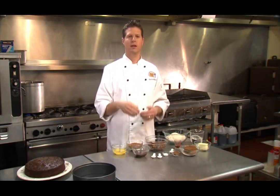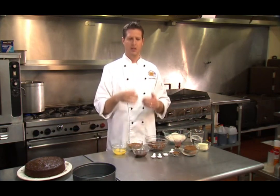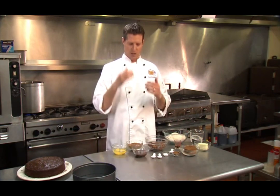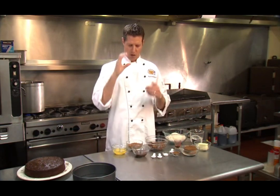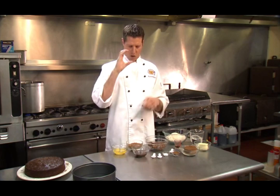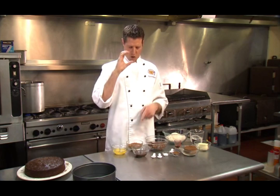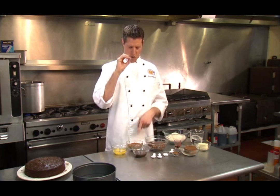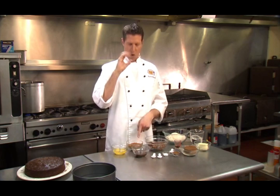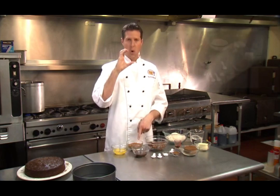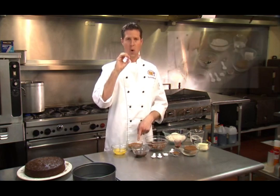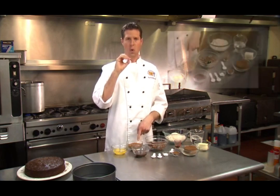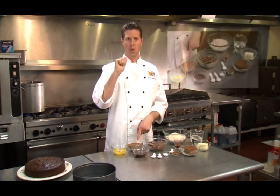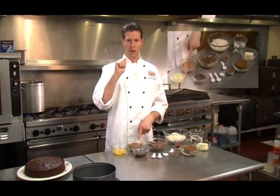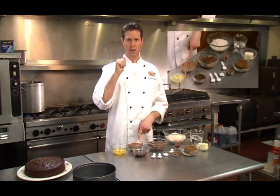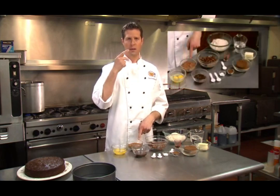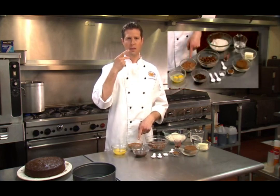Then lightly dust with cocoa powder.